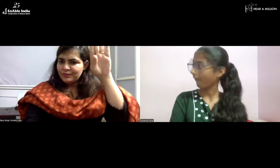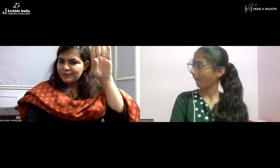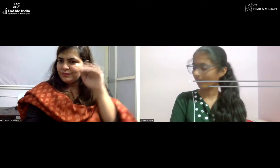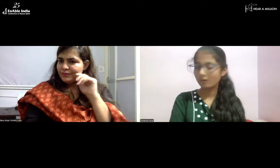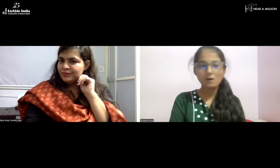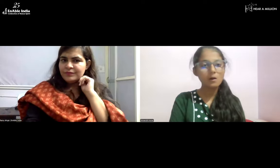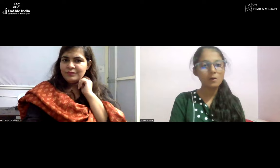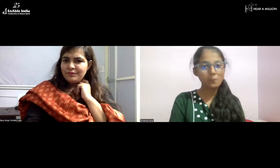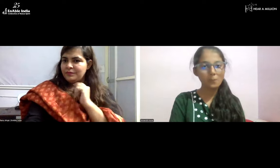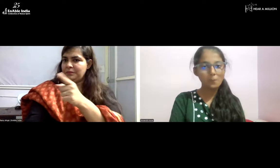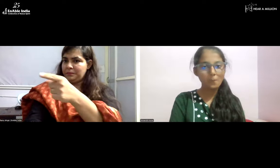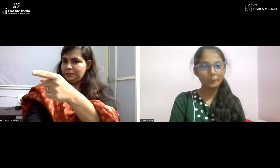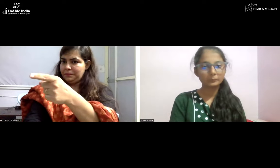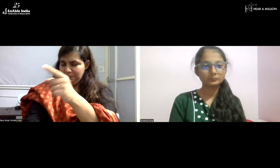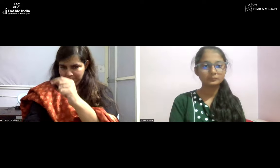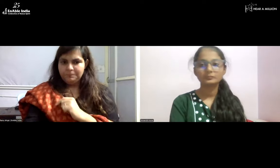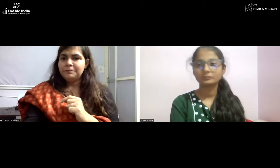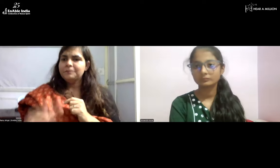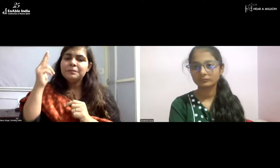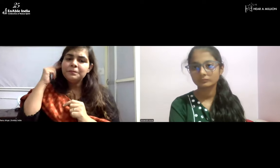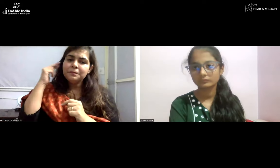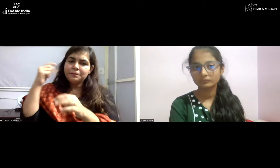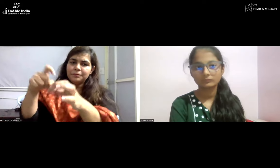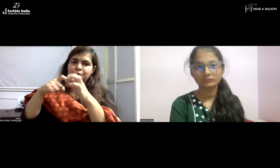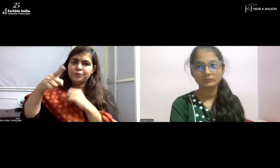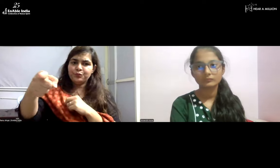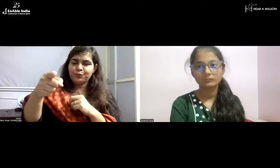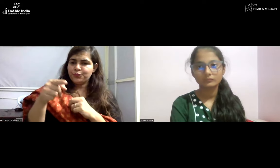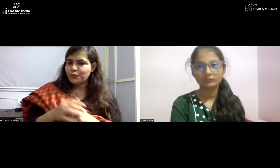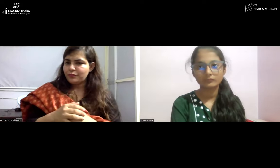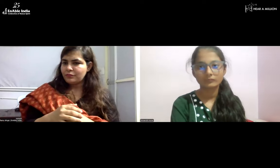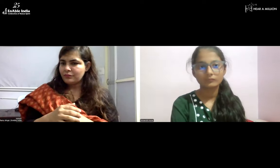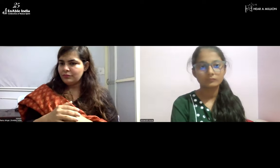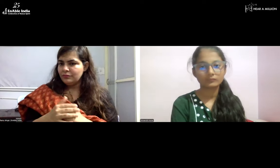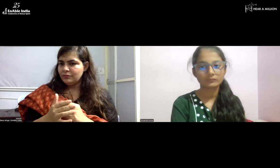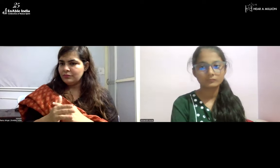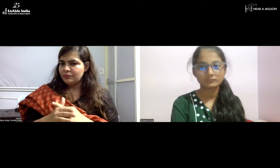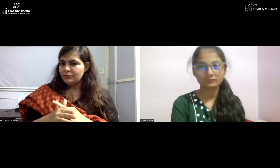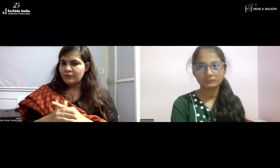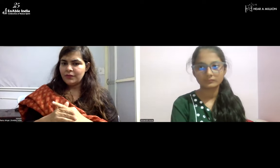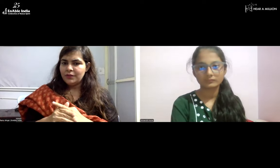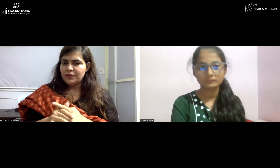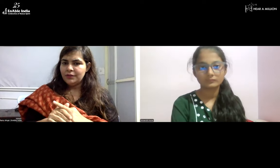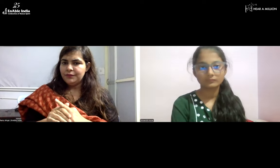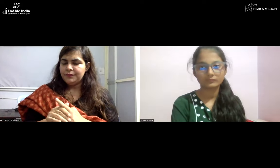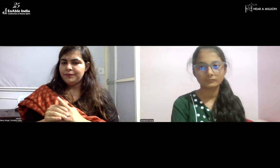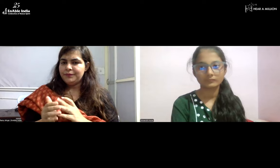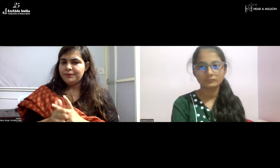Oh, okay. Thank you. Rohit. So the question, Who is it? Or is it to me?